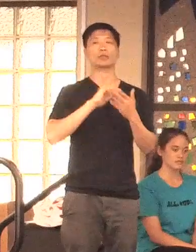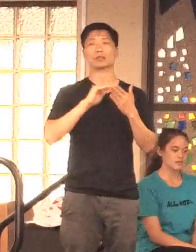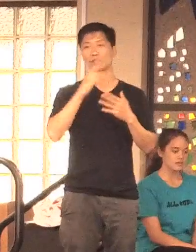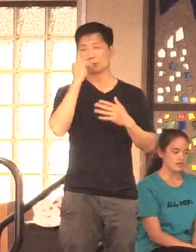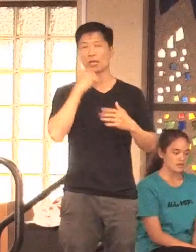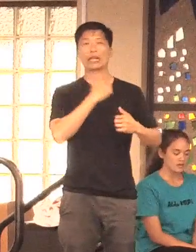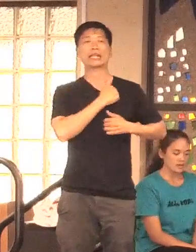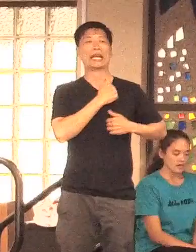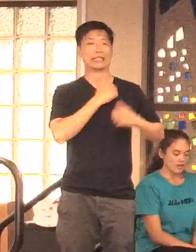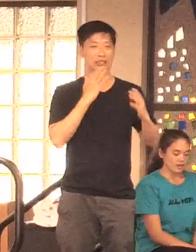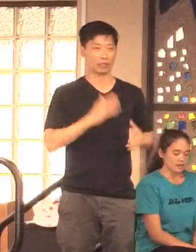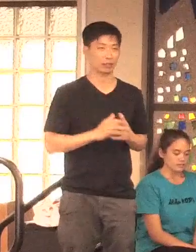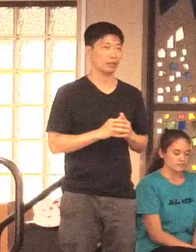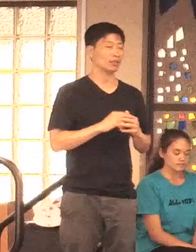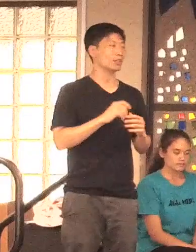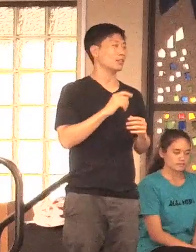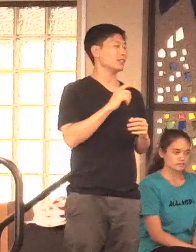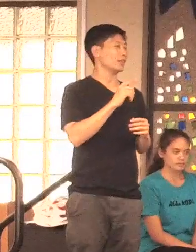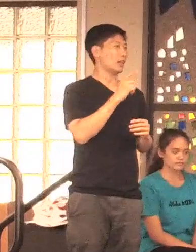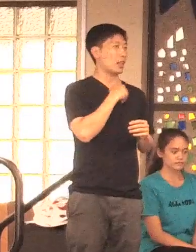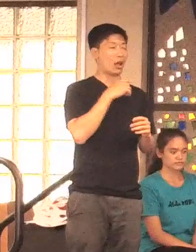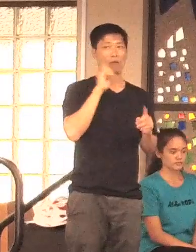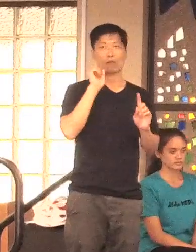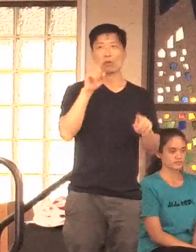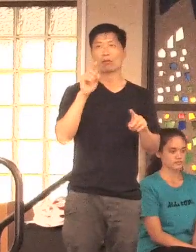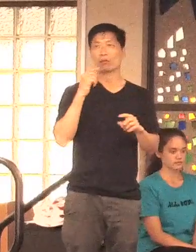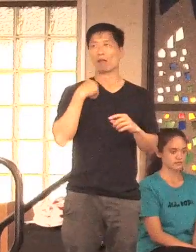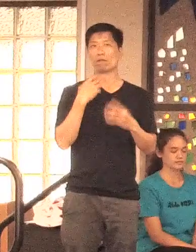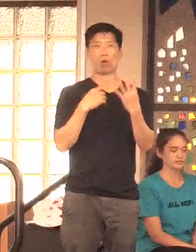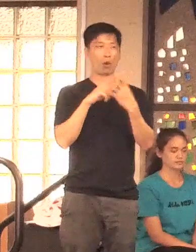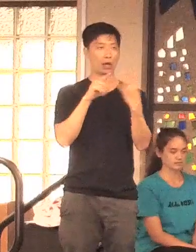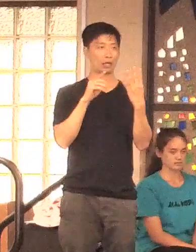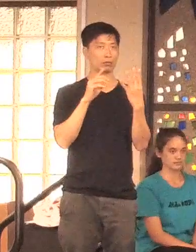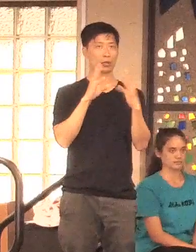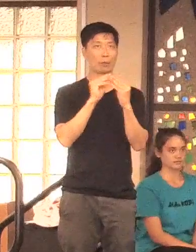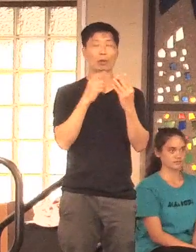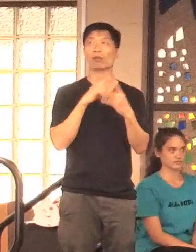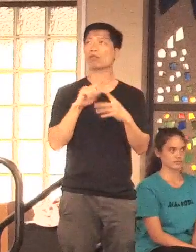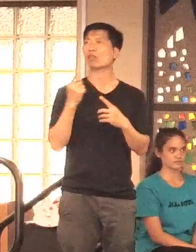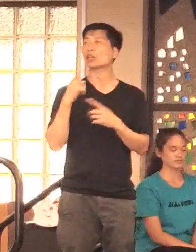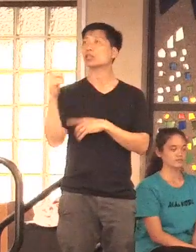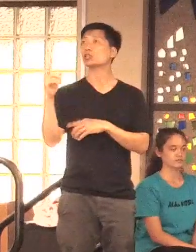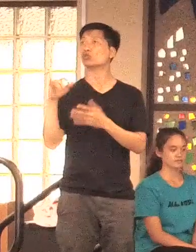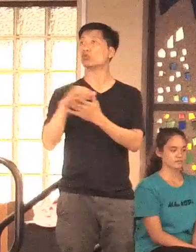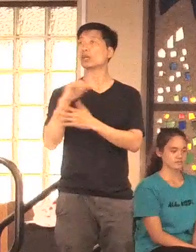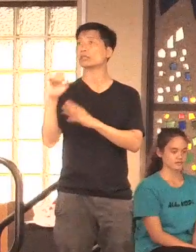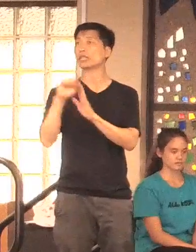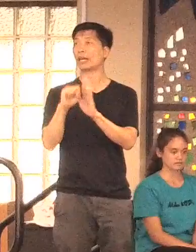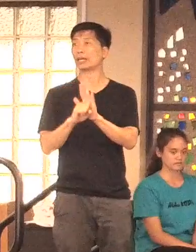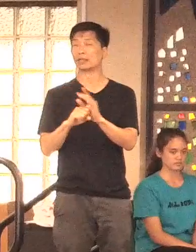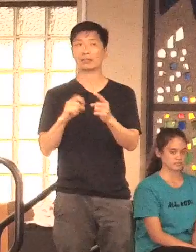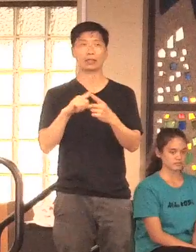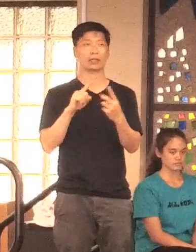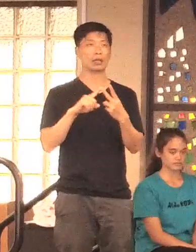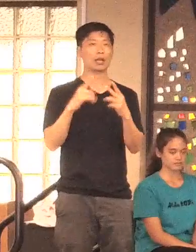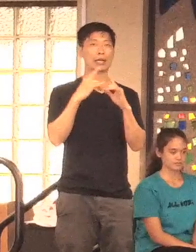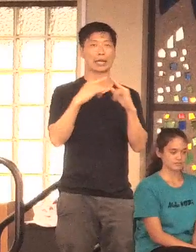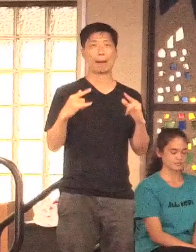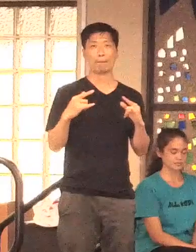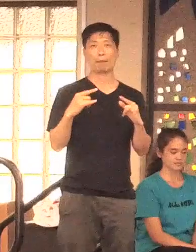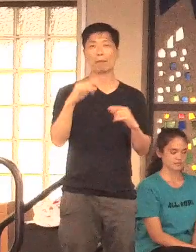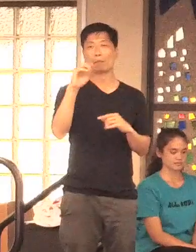four different camps now. The first camp I ever went to was in New York City, New York State. And it's called Camp Mark 7.